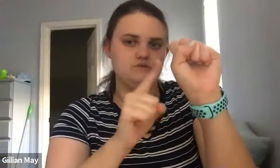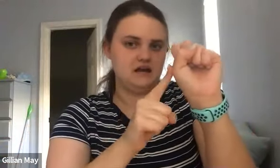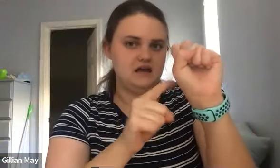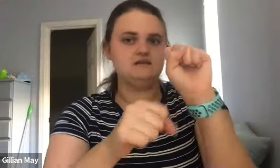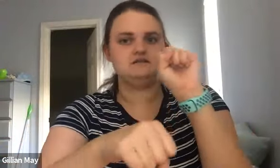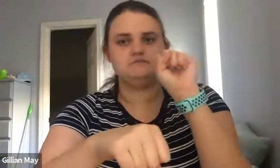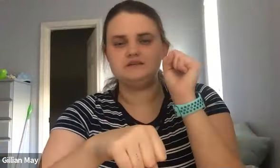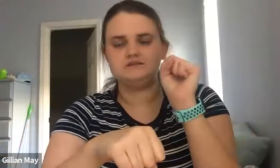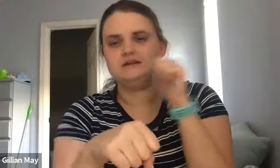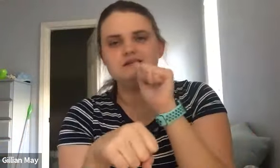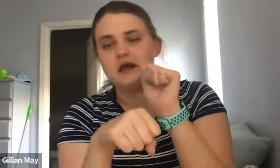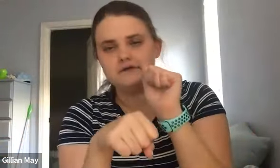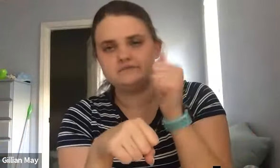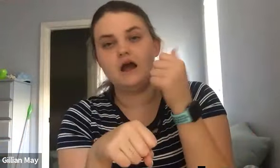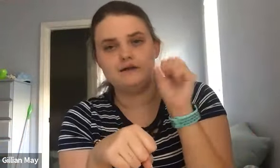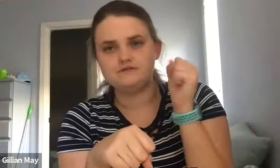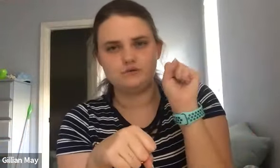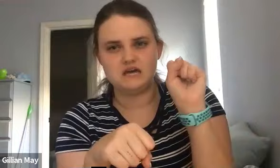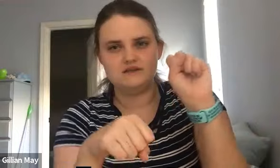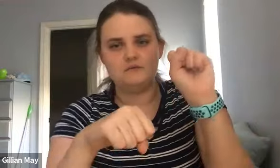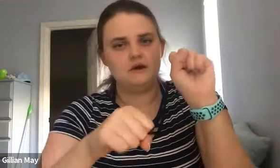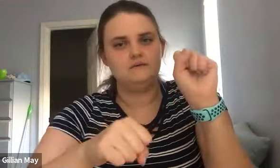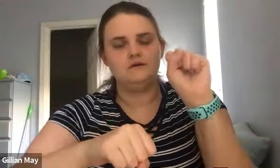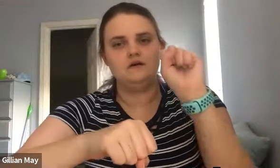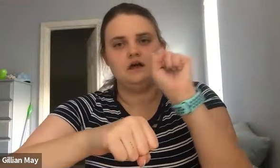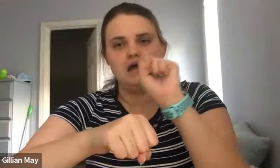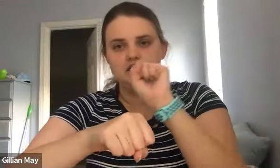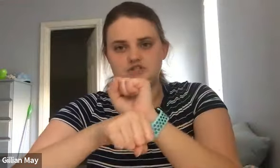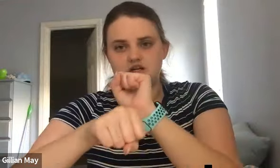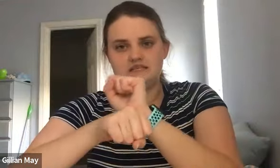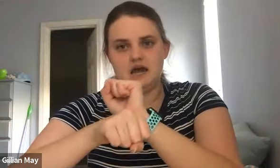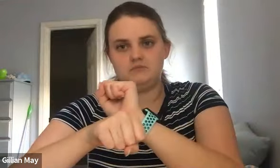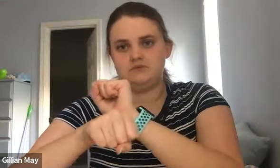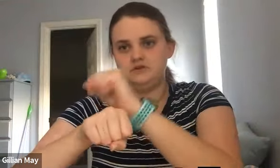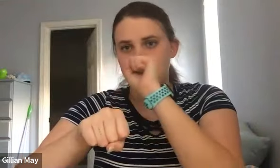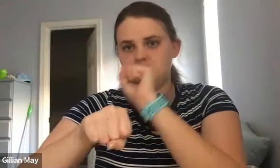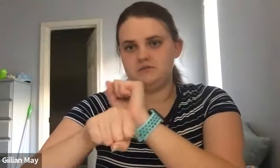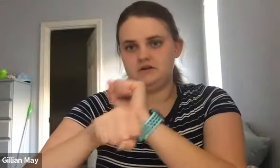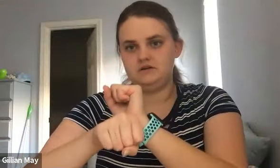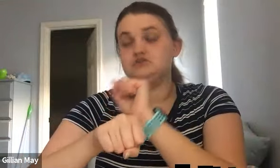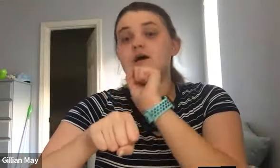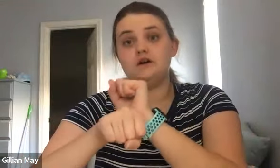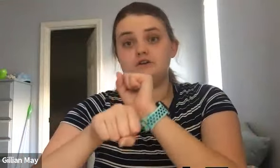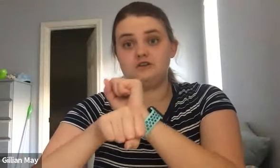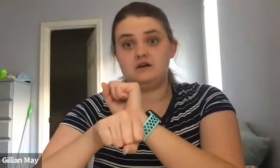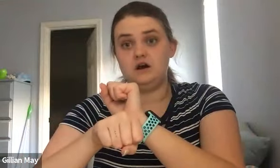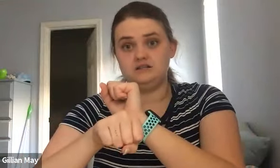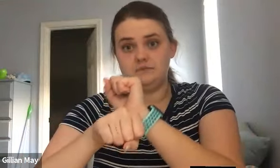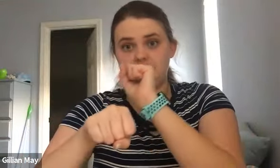that S. Basically, it doesn't have to be. I've just always had it that way. And you're just gonna tap your non-dominant on your dominant on your tap, non-dominant.